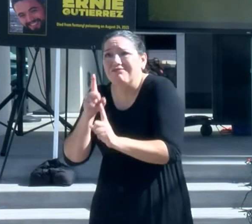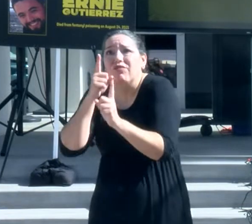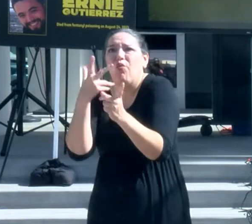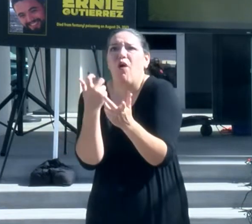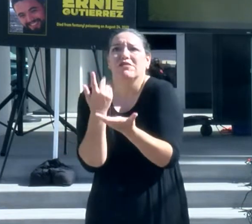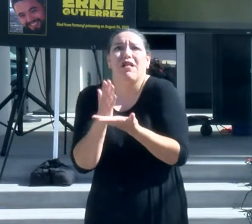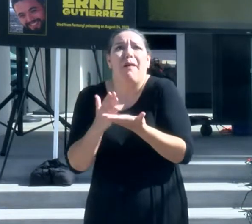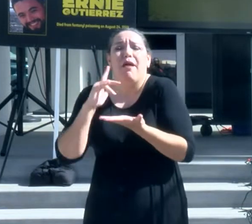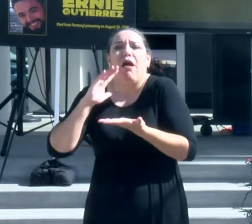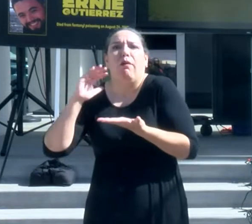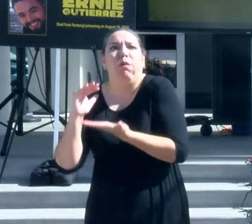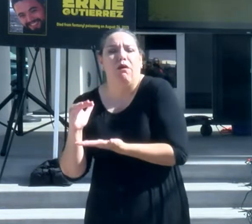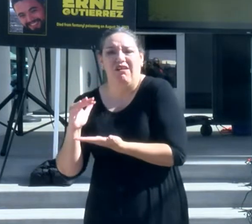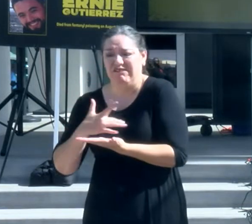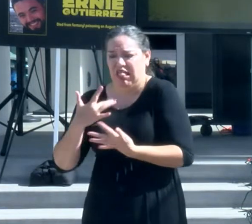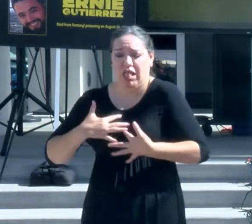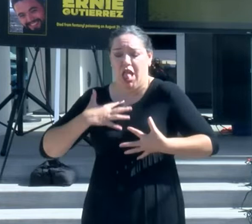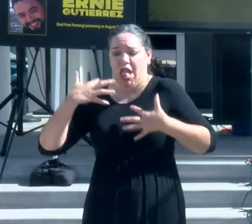felt, not death.